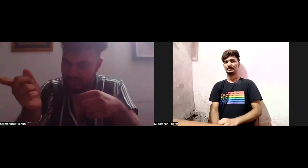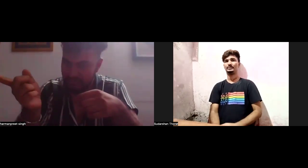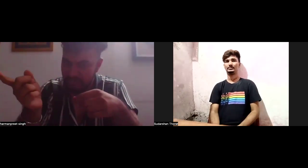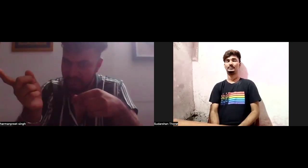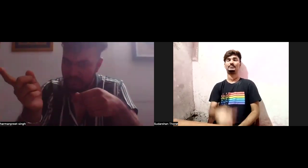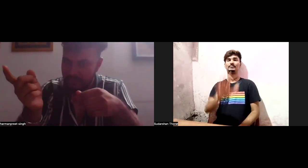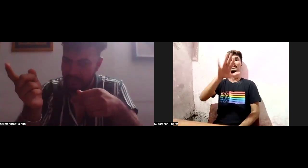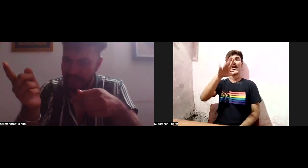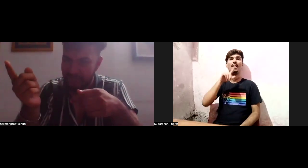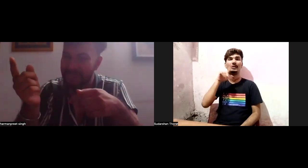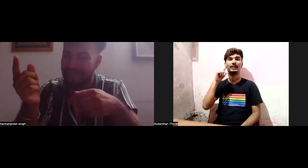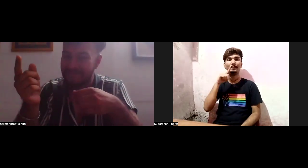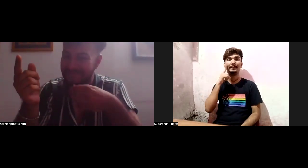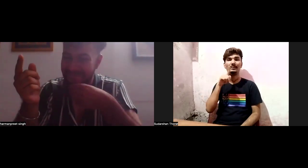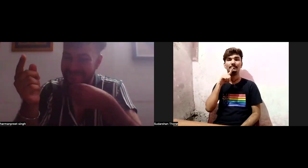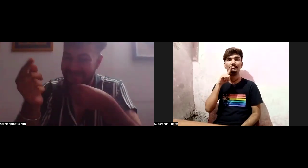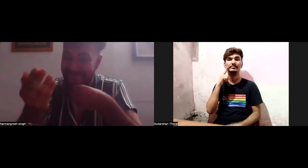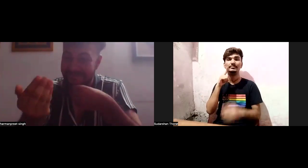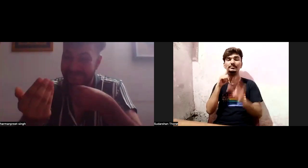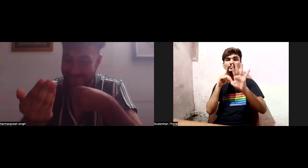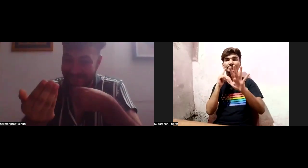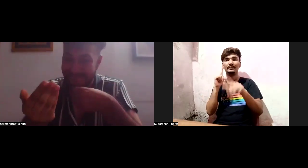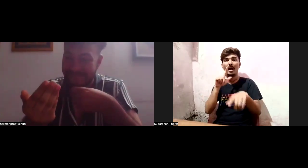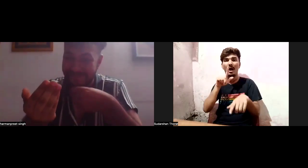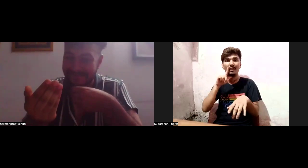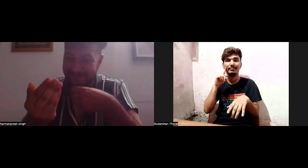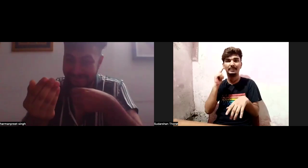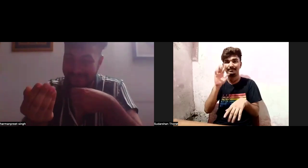We have more questions. Sorry, Sudarshan, you have to leave?